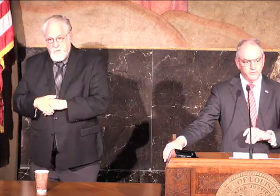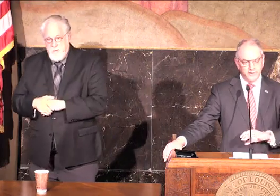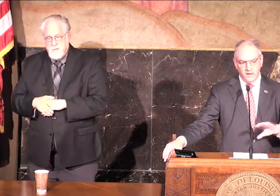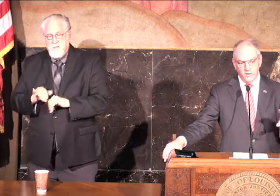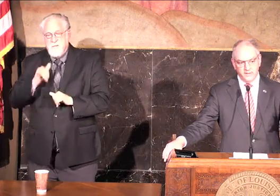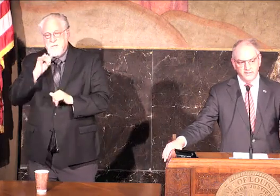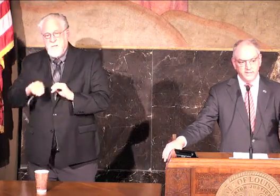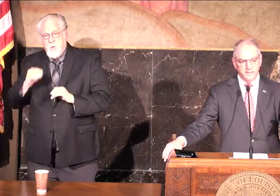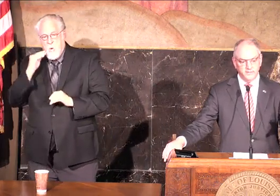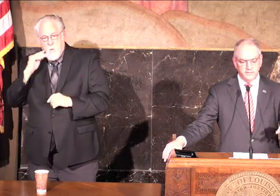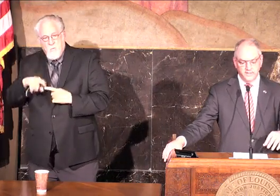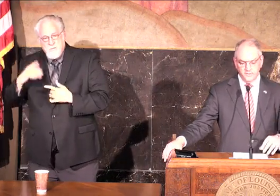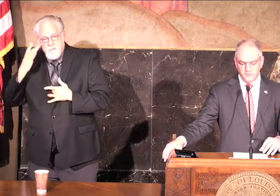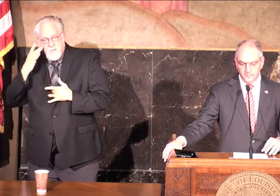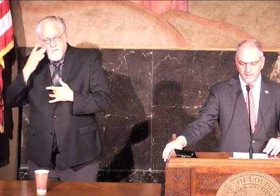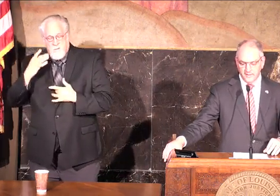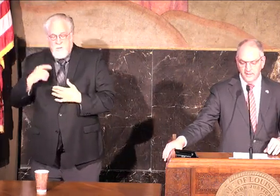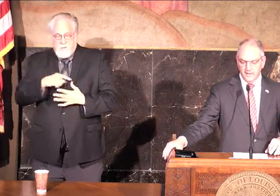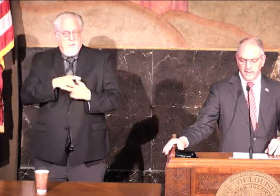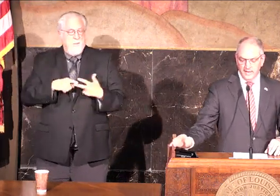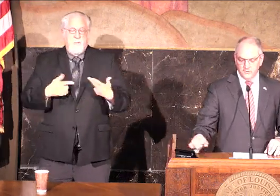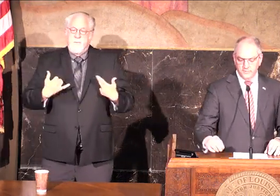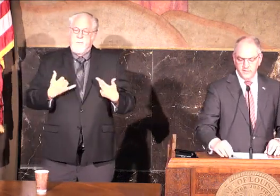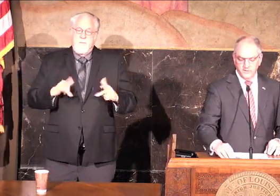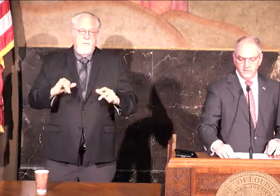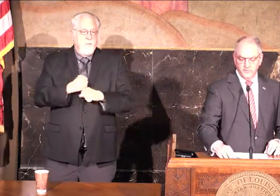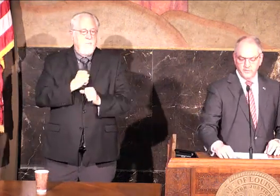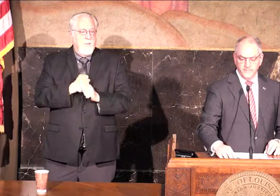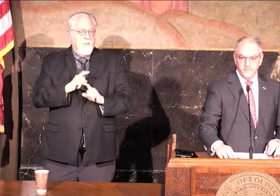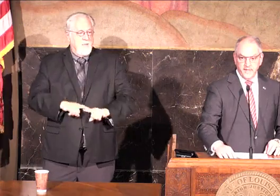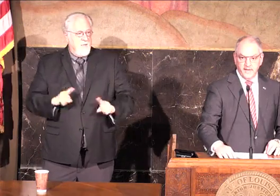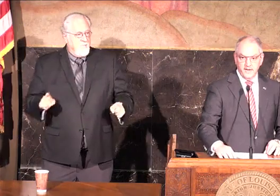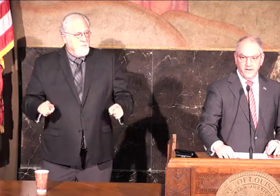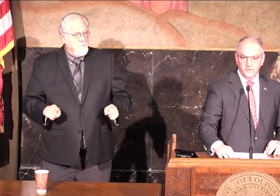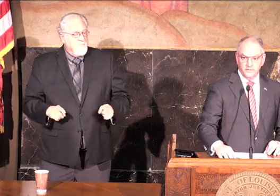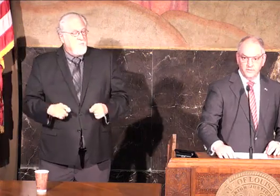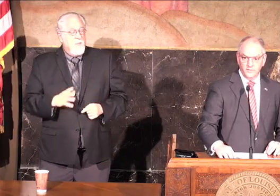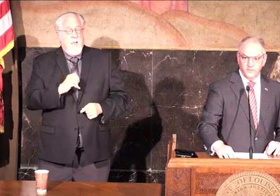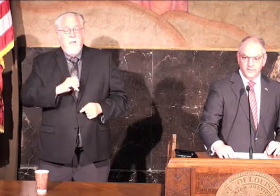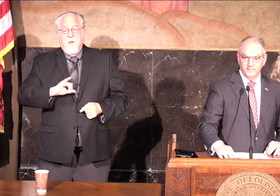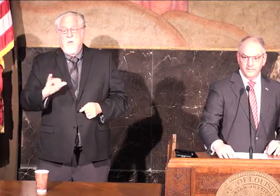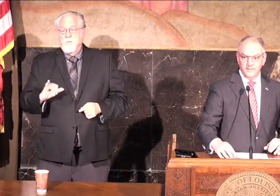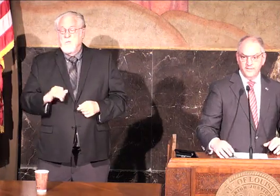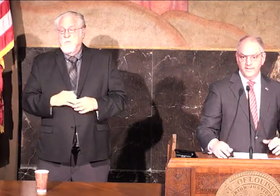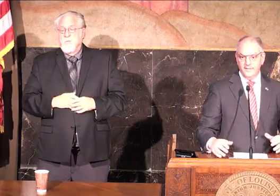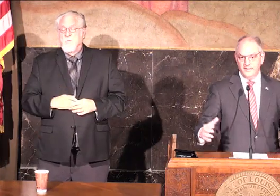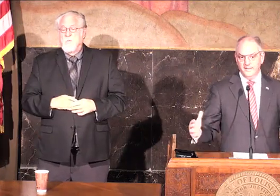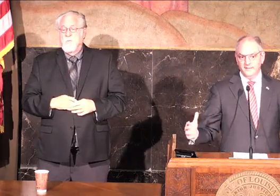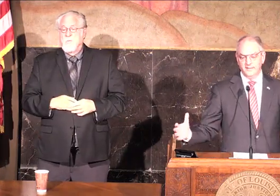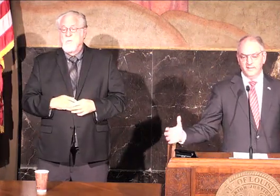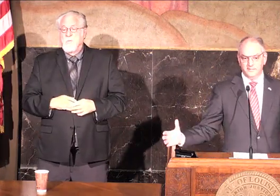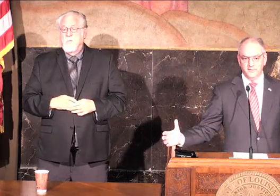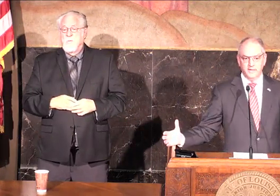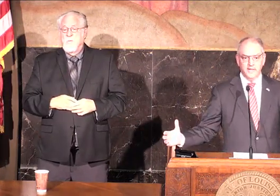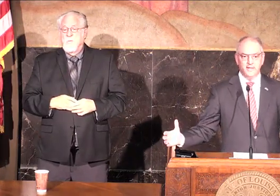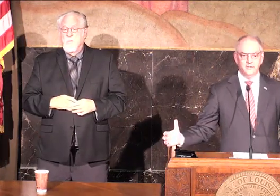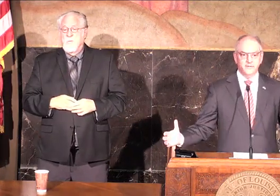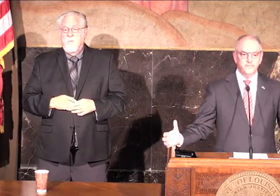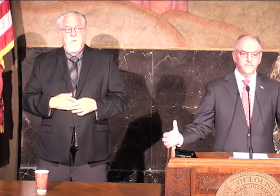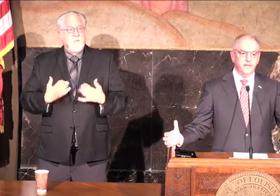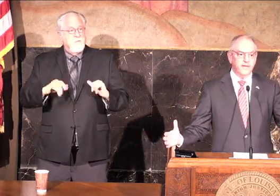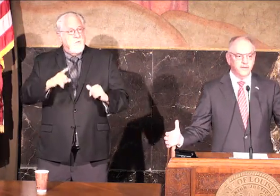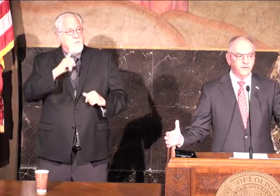when you're sick. All of these things continue to make a tremendous difference. And it also is still the